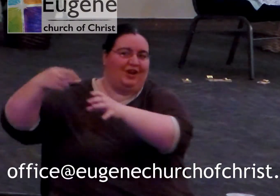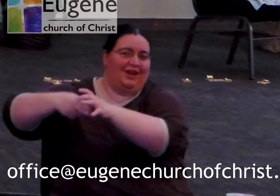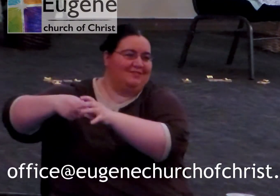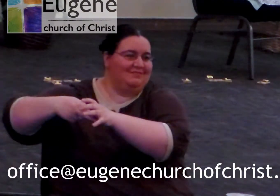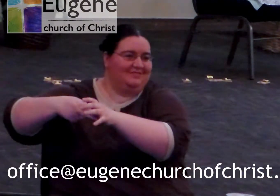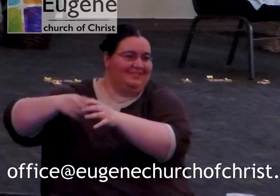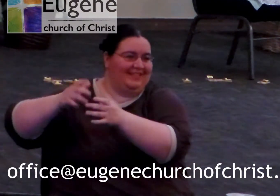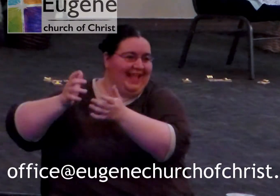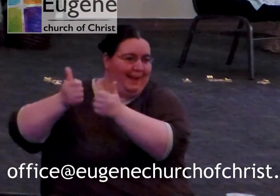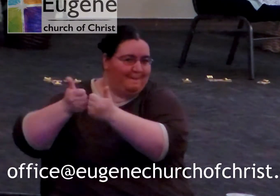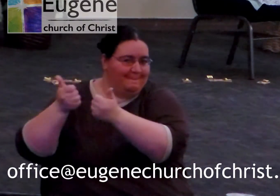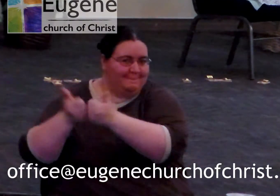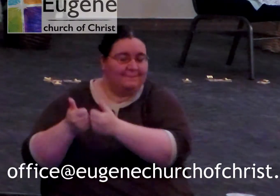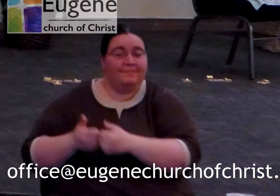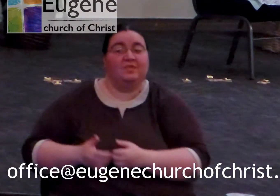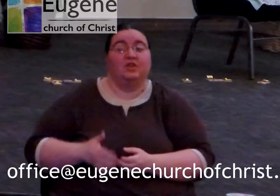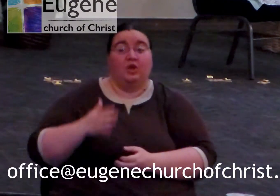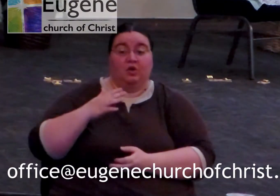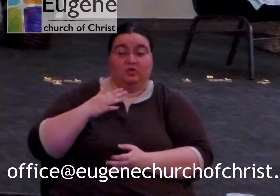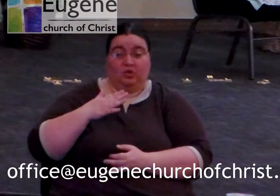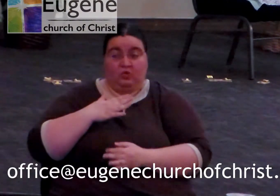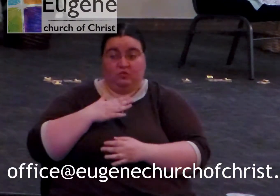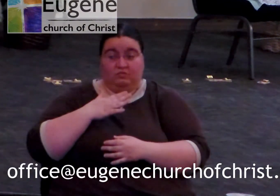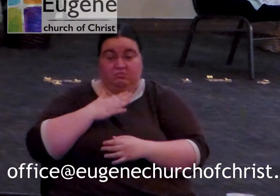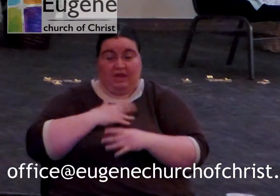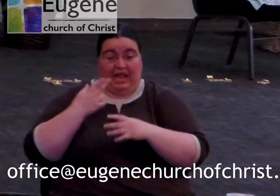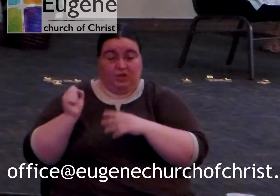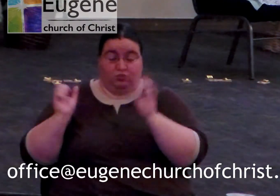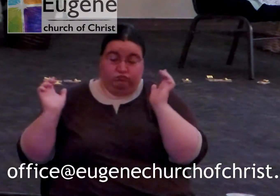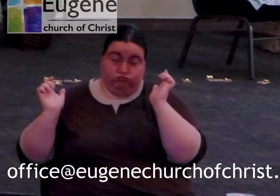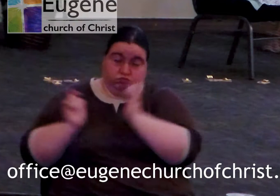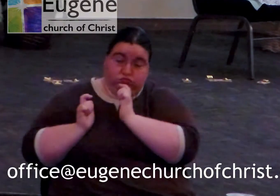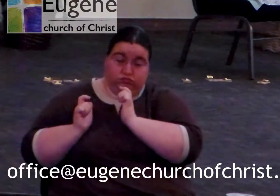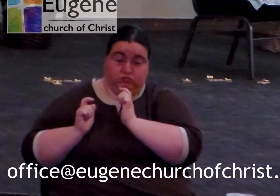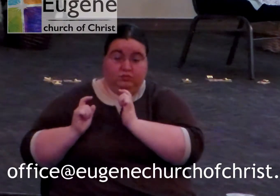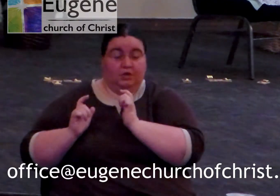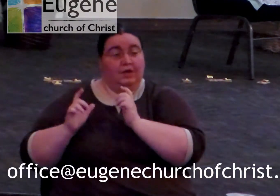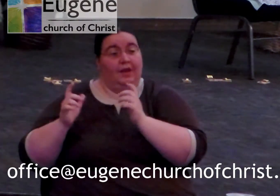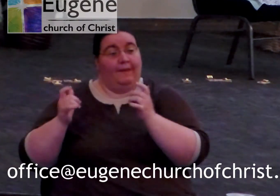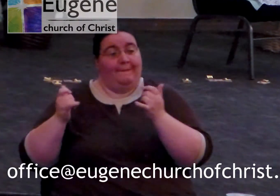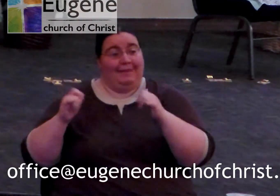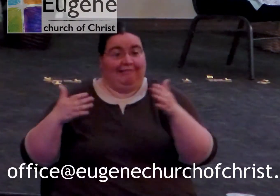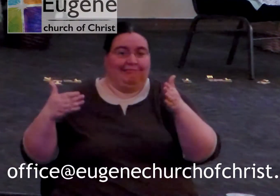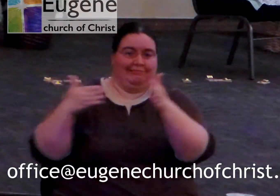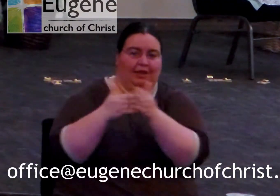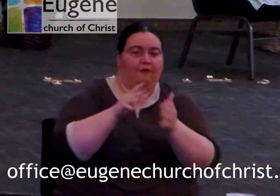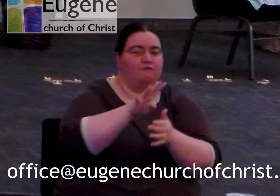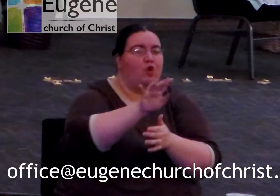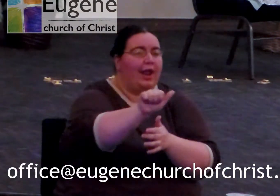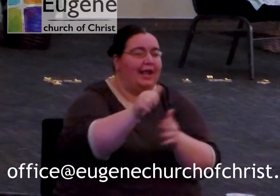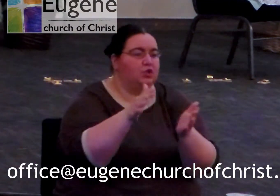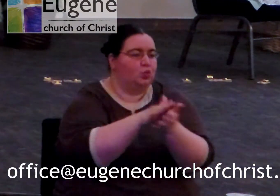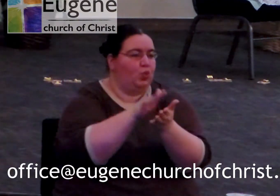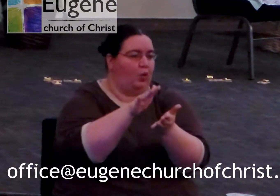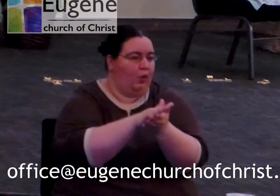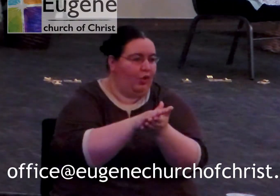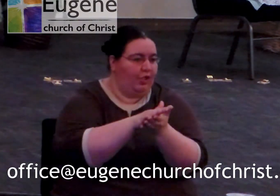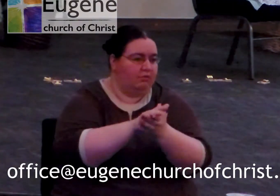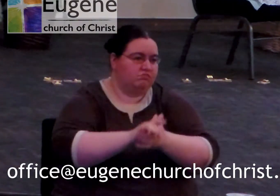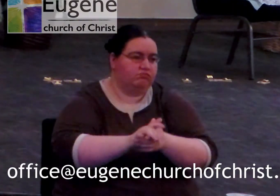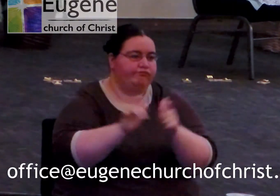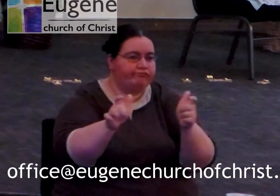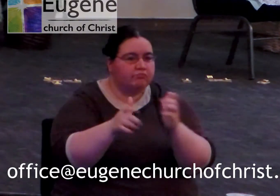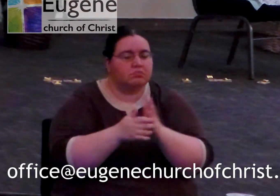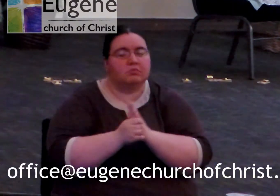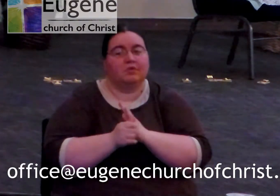play this 4A Ouachita High School. And they were, I promise you, this is junior high. I saw one of the players from the other team